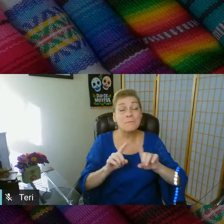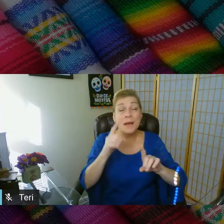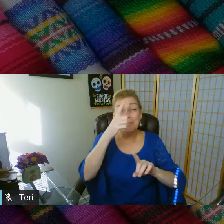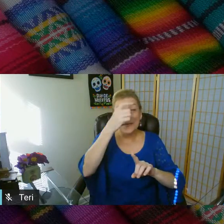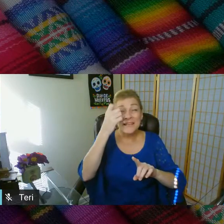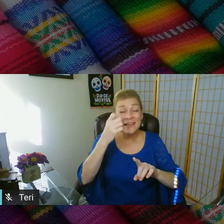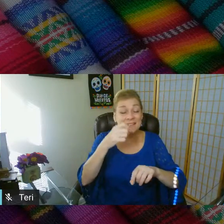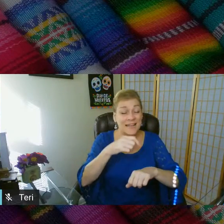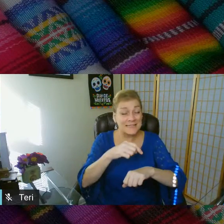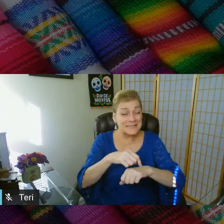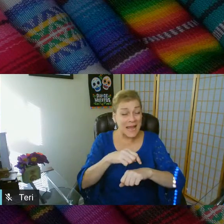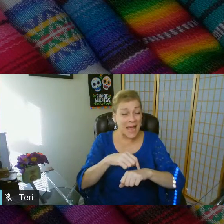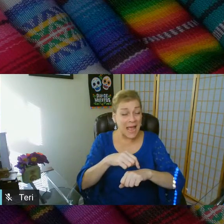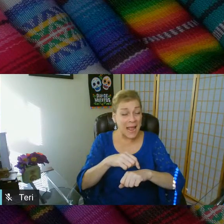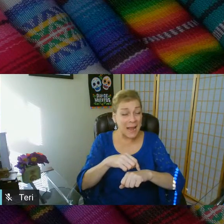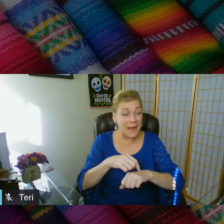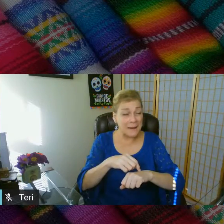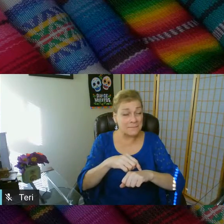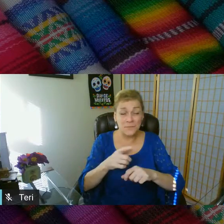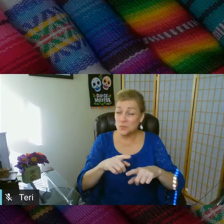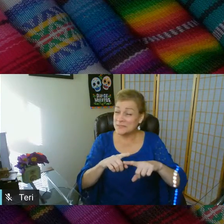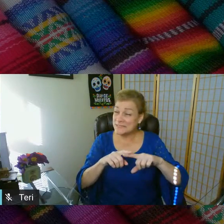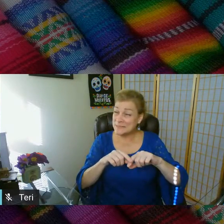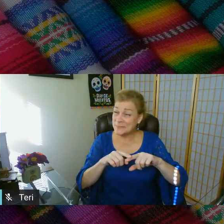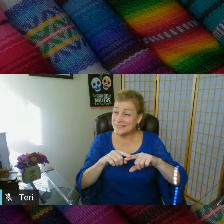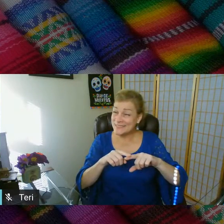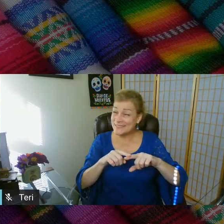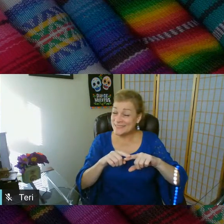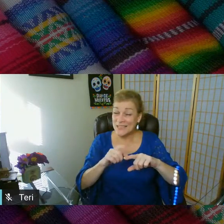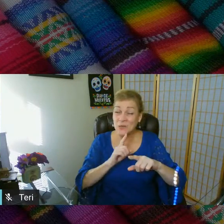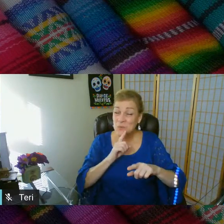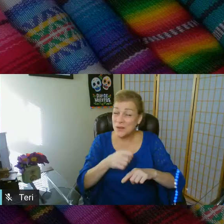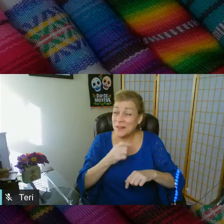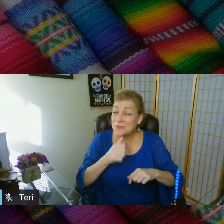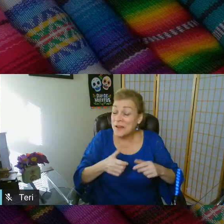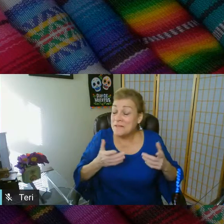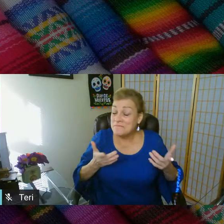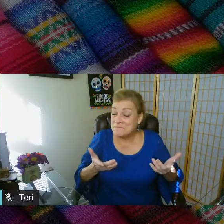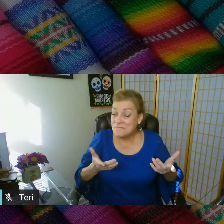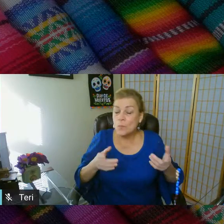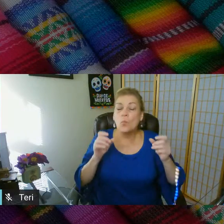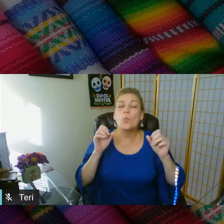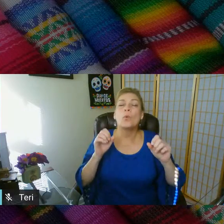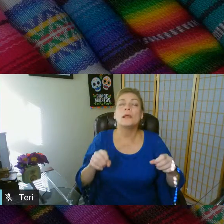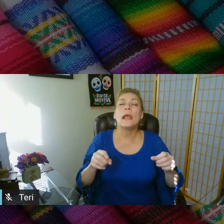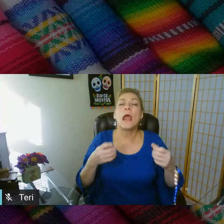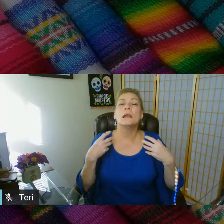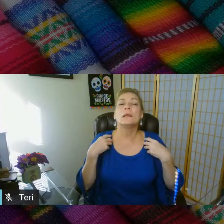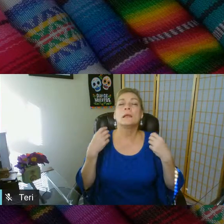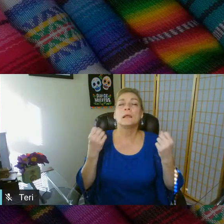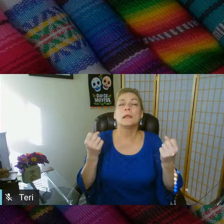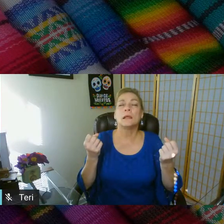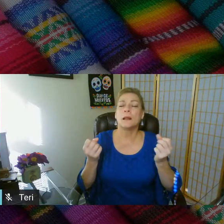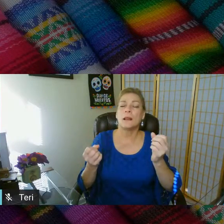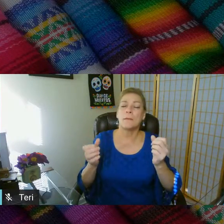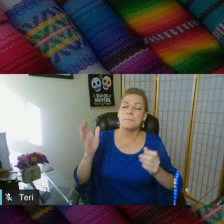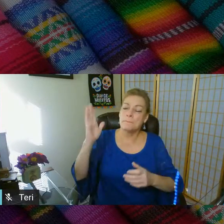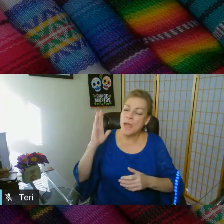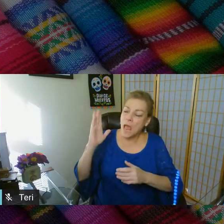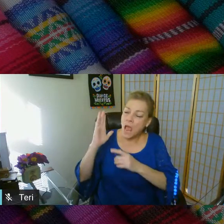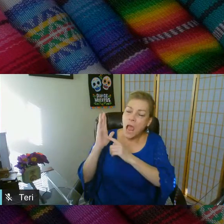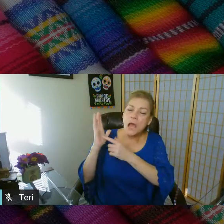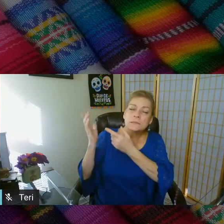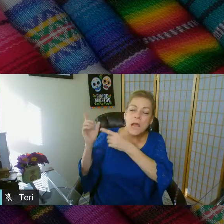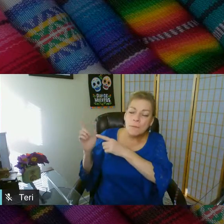past, the future, the present. That when we heal in